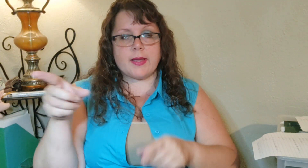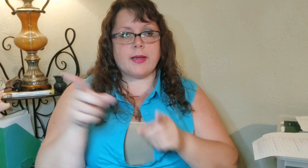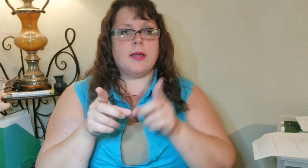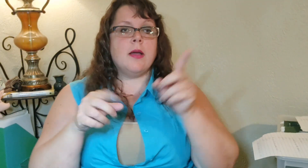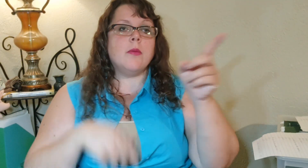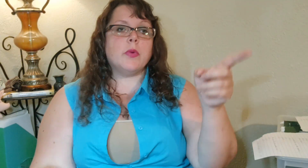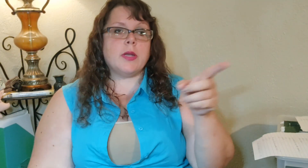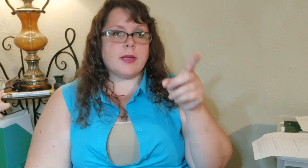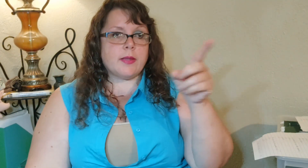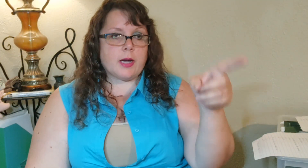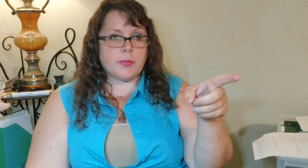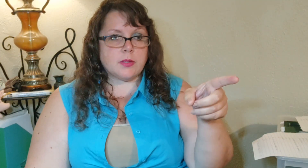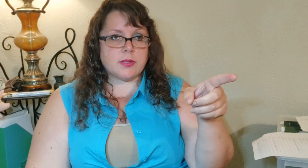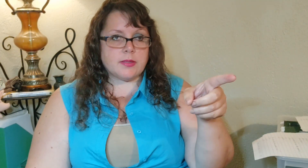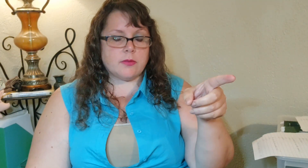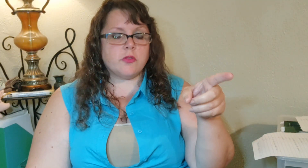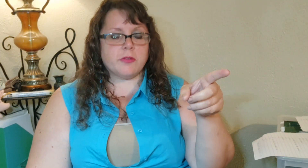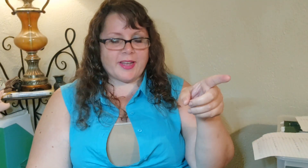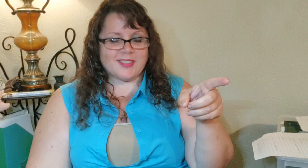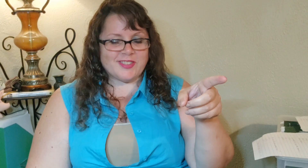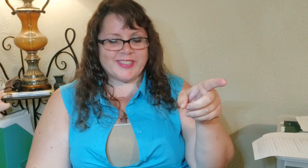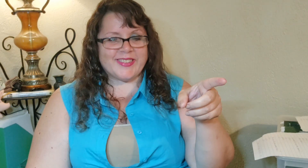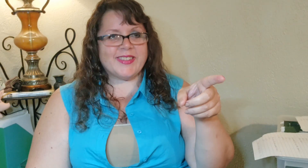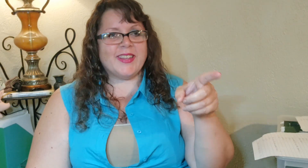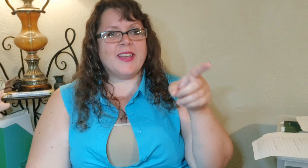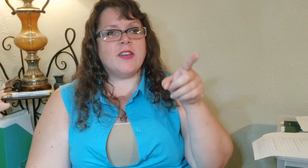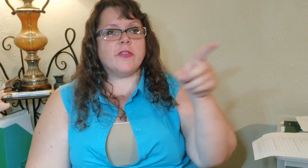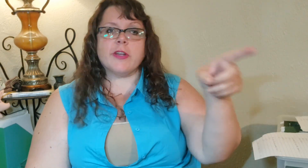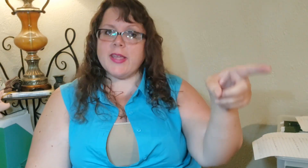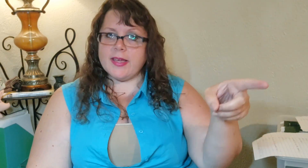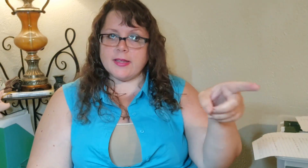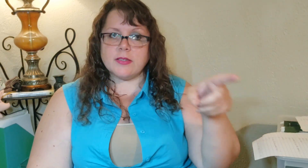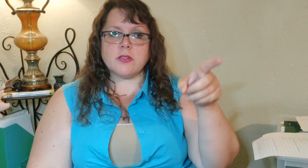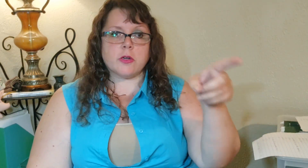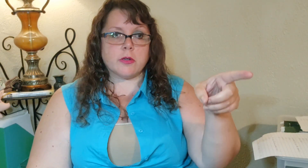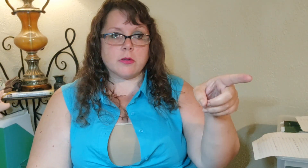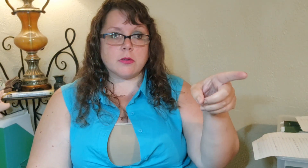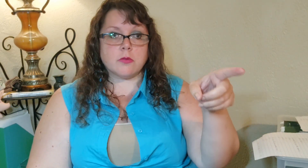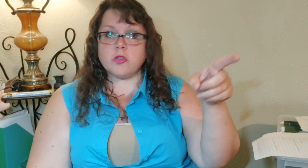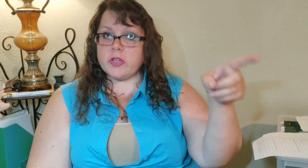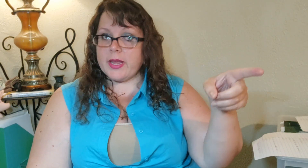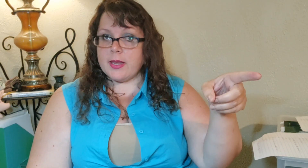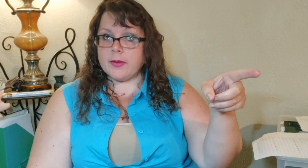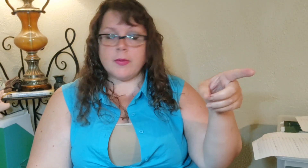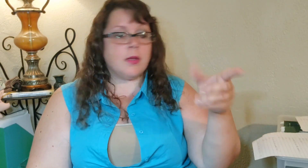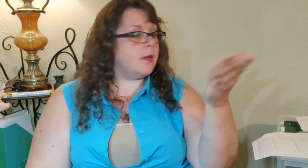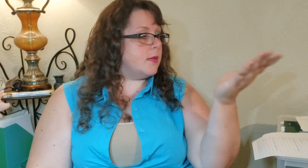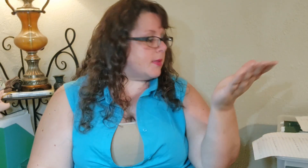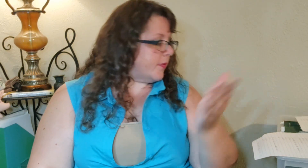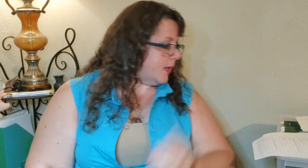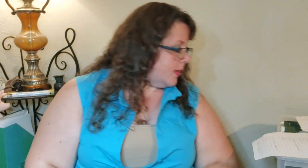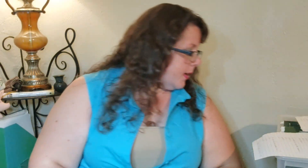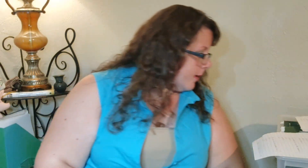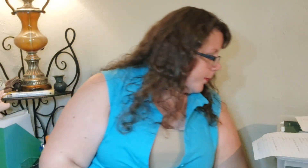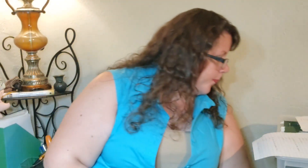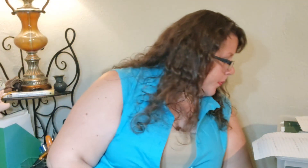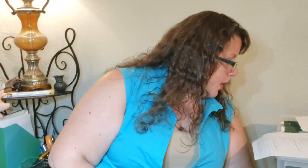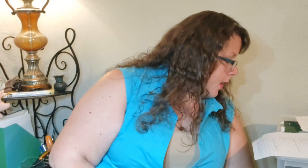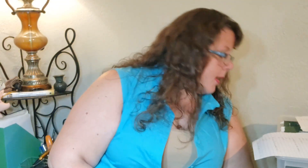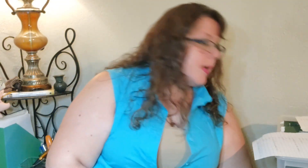hand, pointing in the opposite direction for his, her, she, stuff like that.